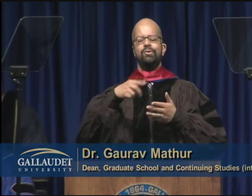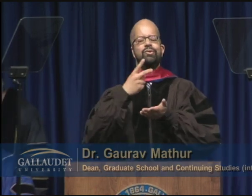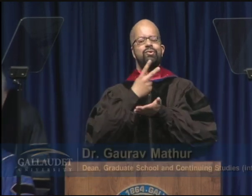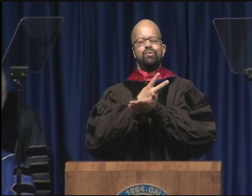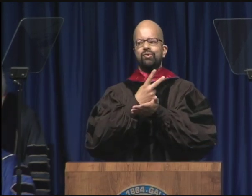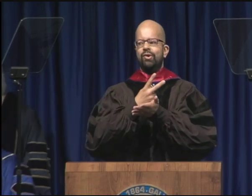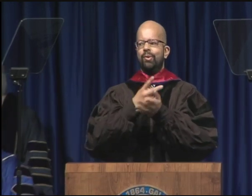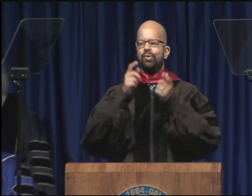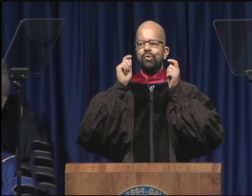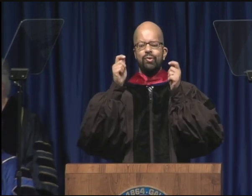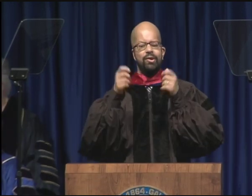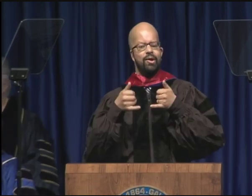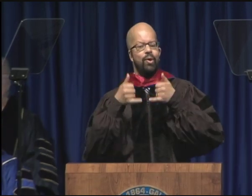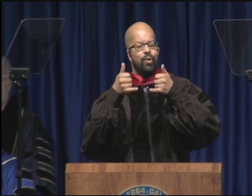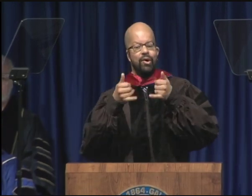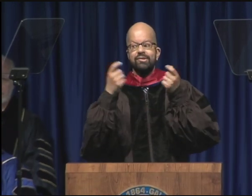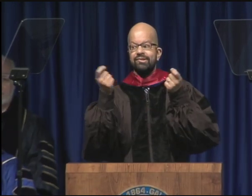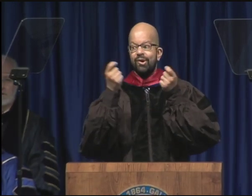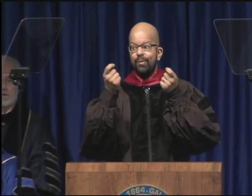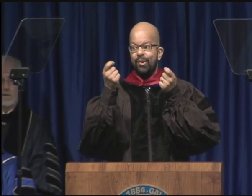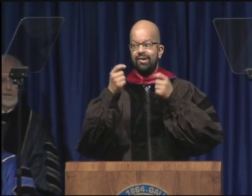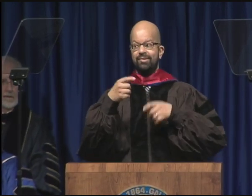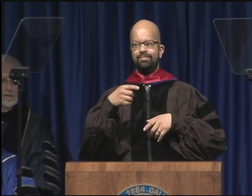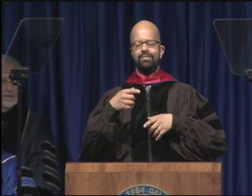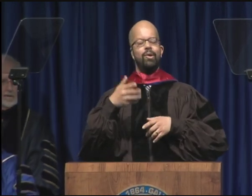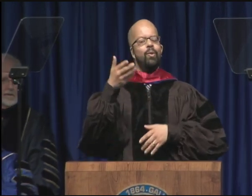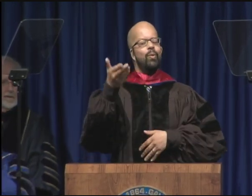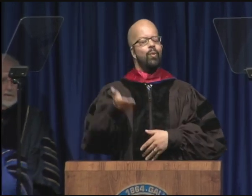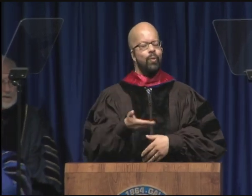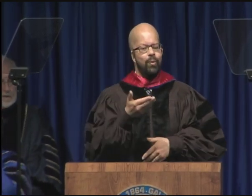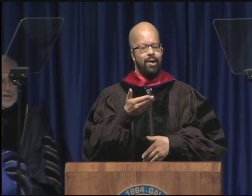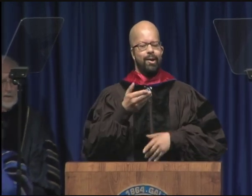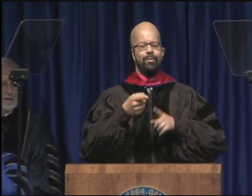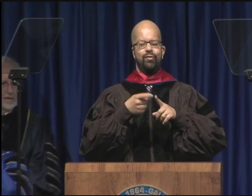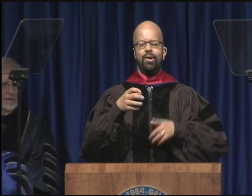It's my pleasure to welcome you to graduate hooding and awards ceremony.